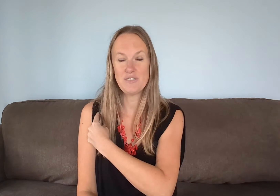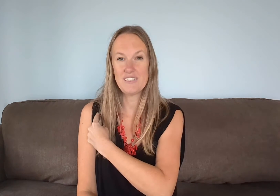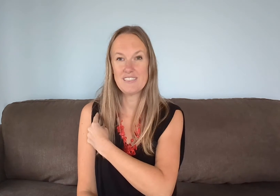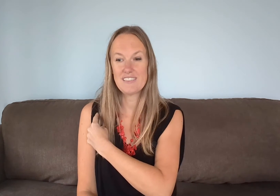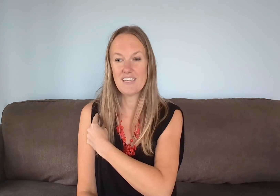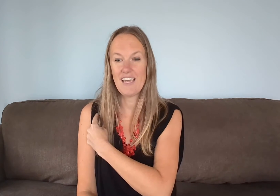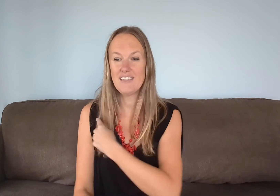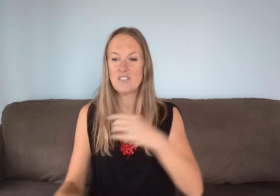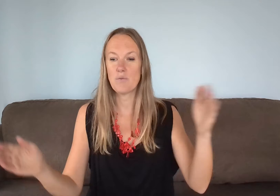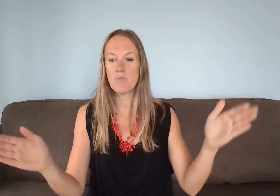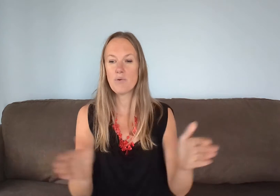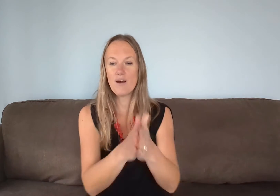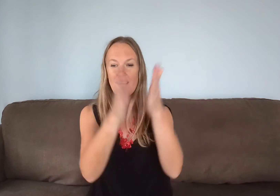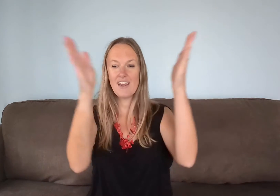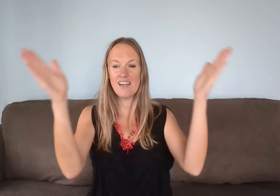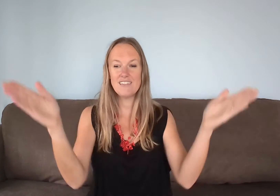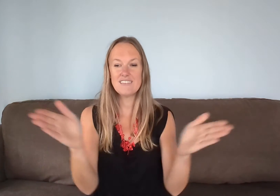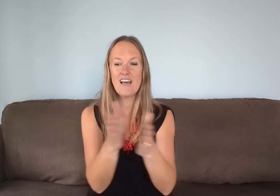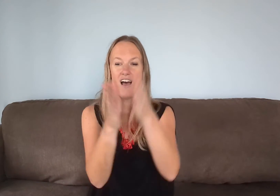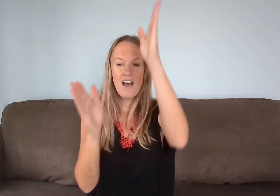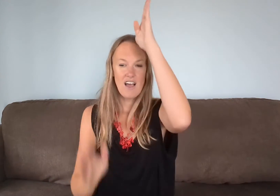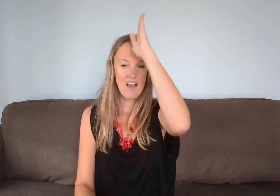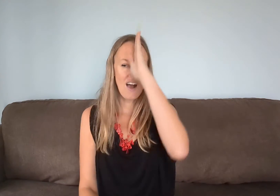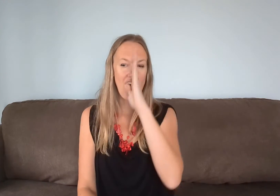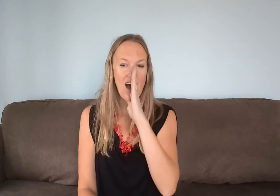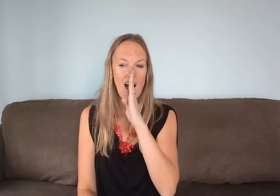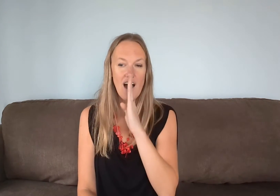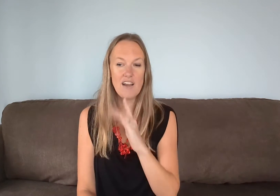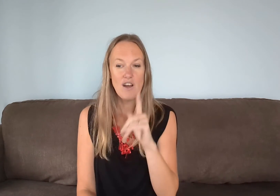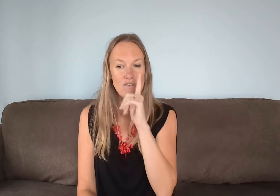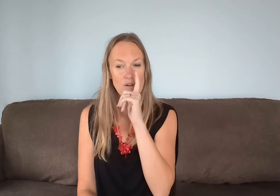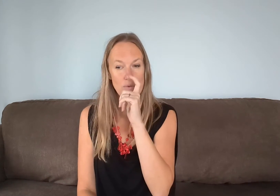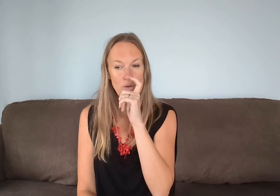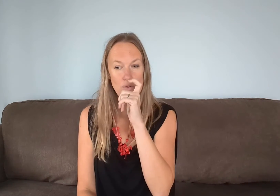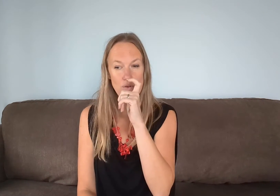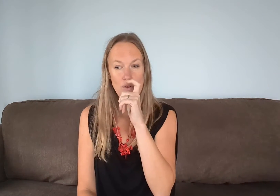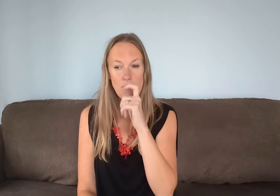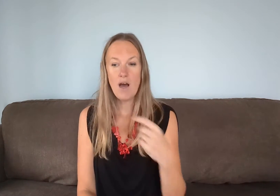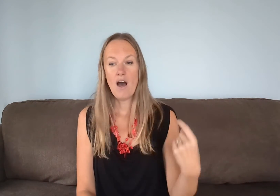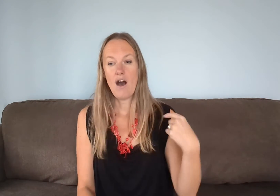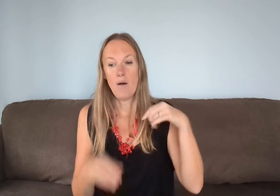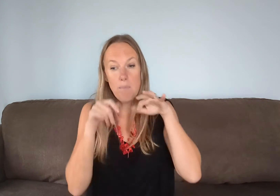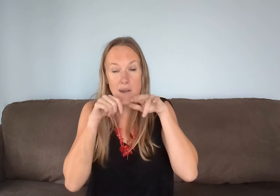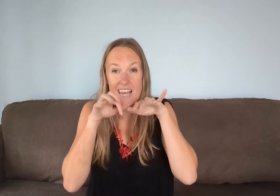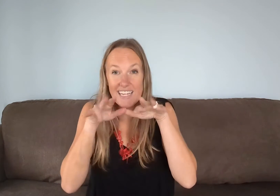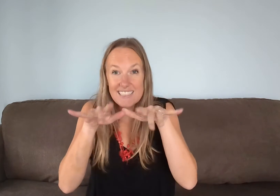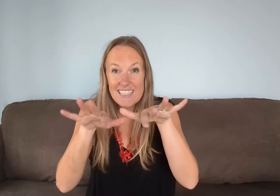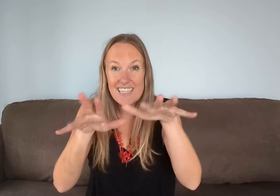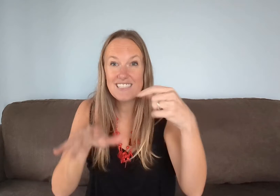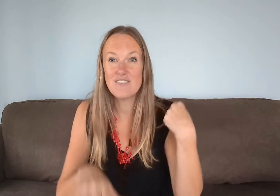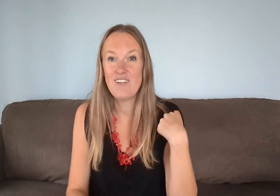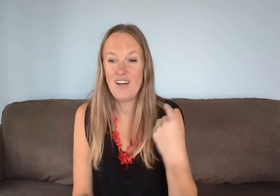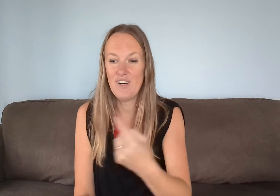shoulders. Okay, so praise God, from whom all blessings